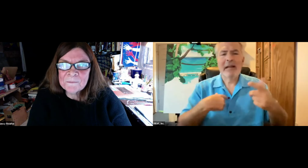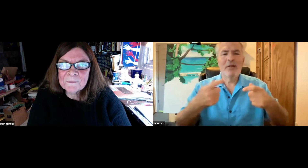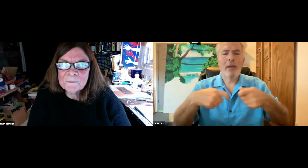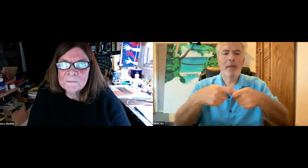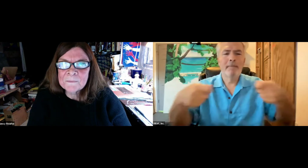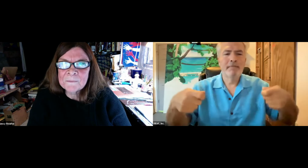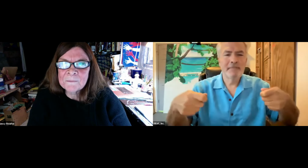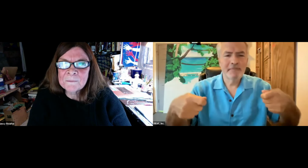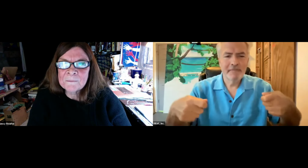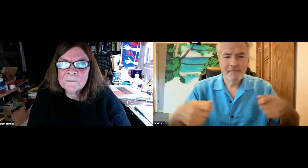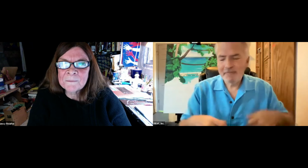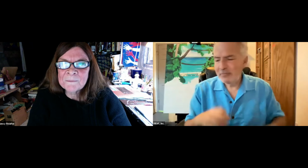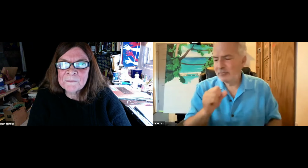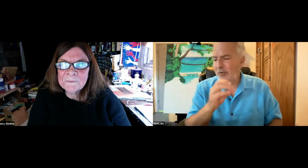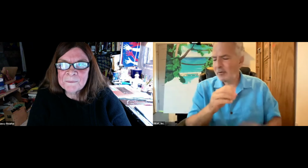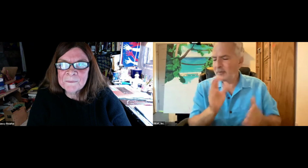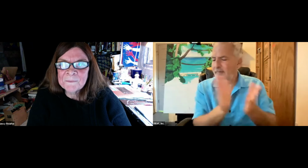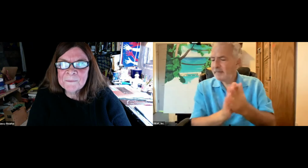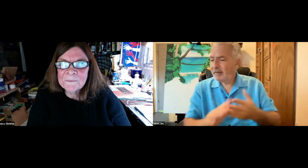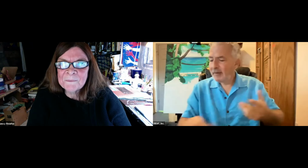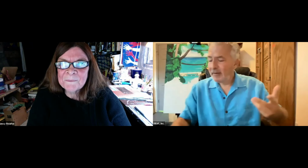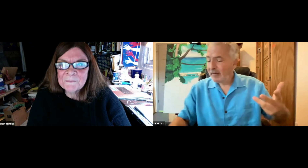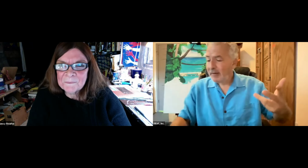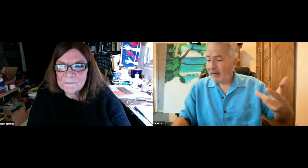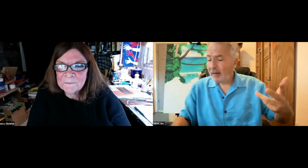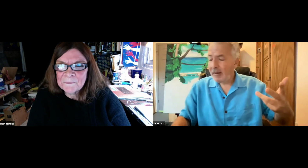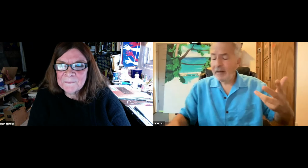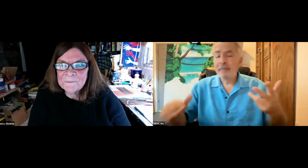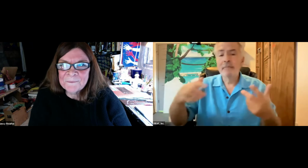All right. Then I'm going to have to wrap up.